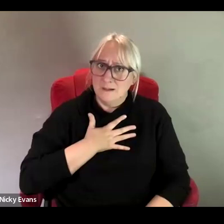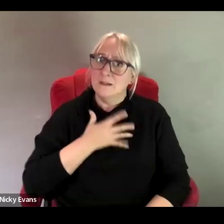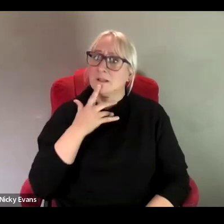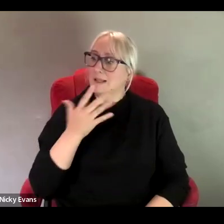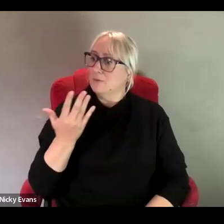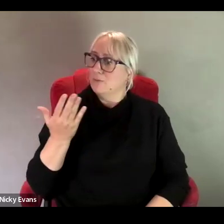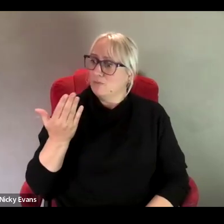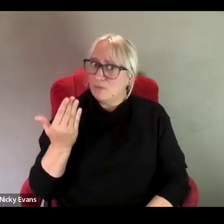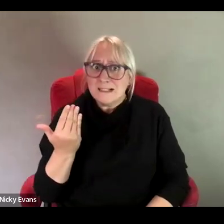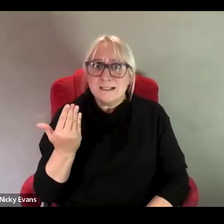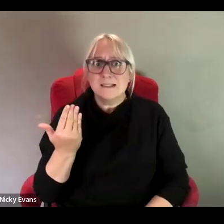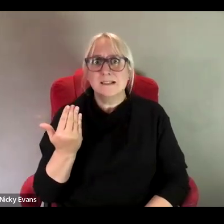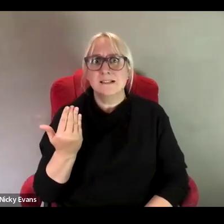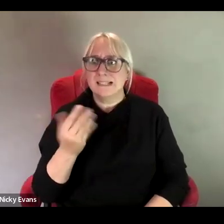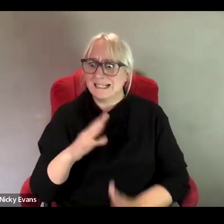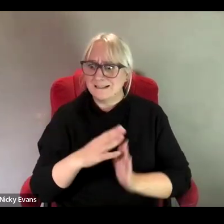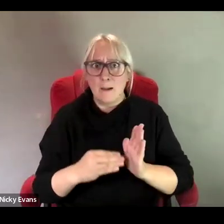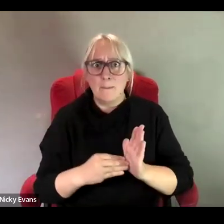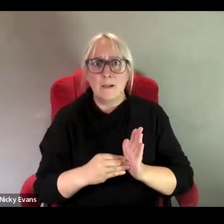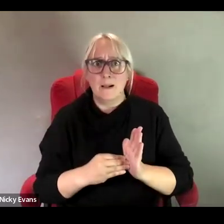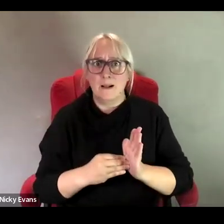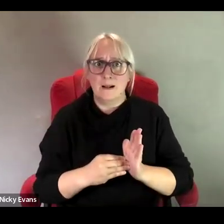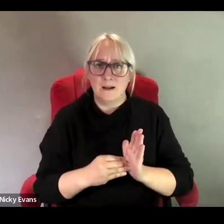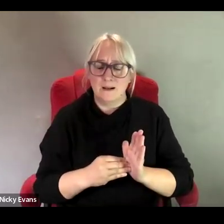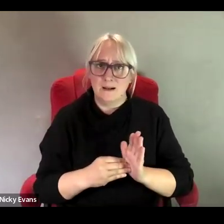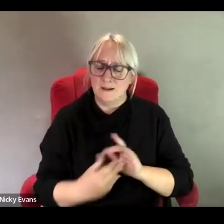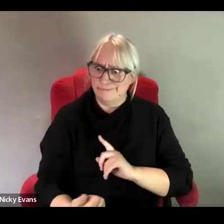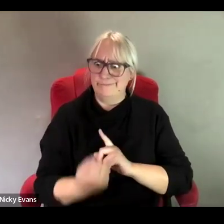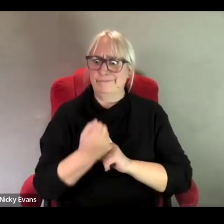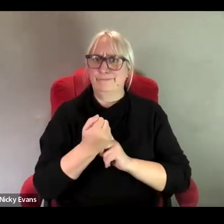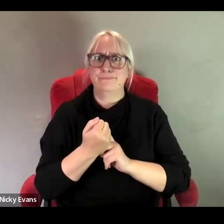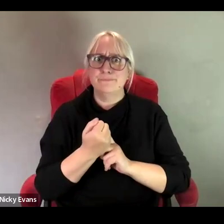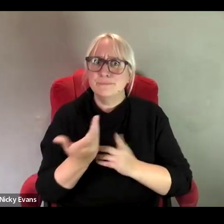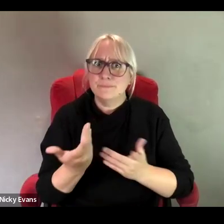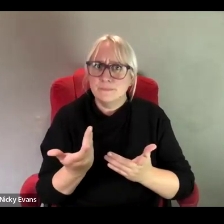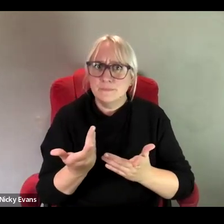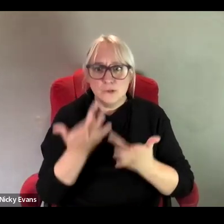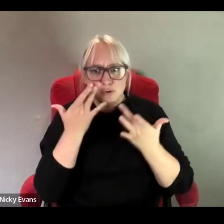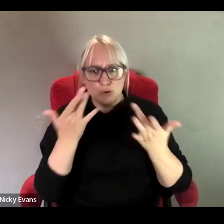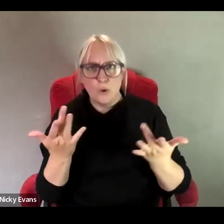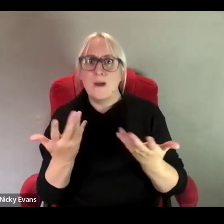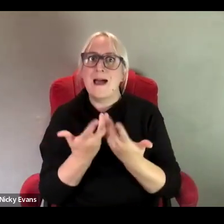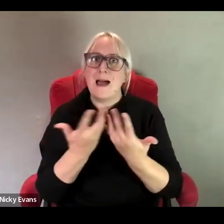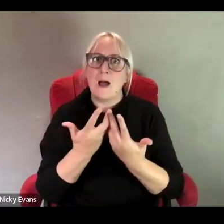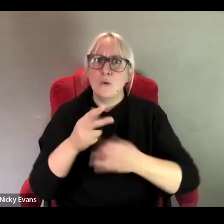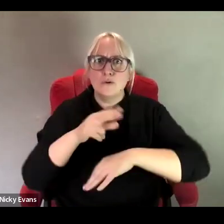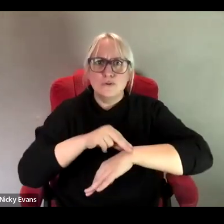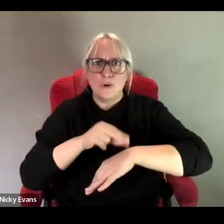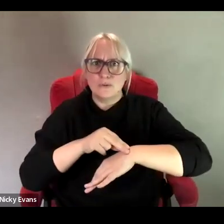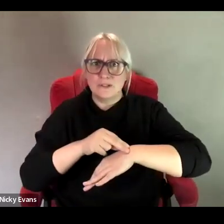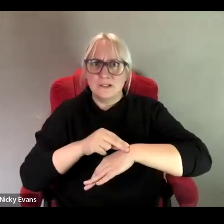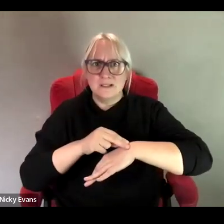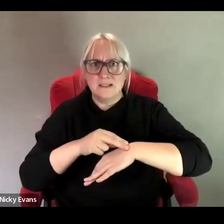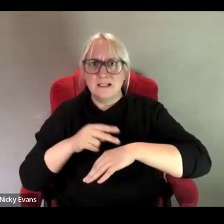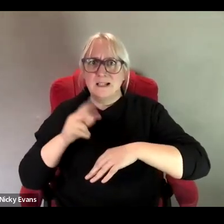recent example to a lot of people about how doctors do see disabled